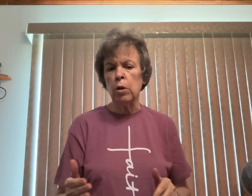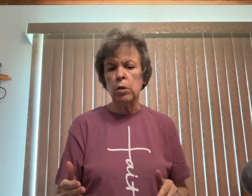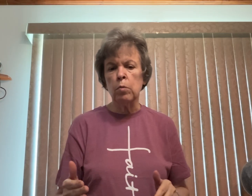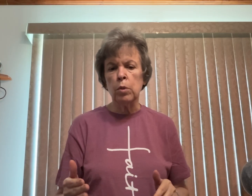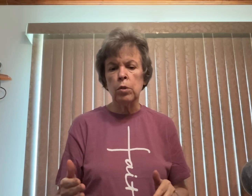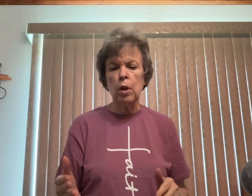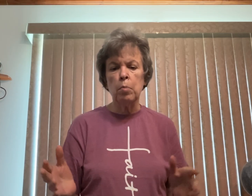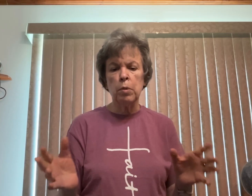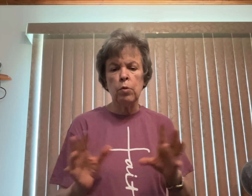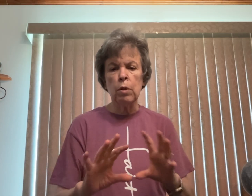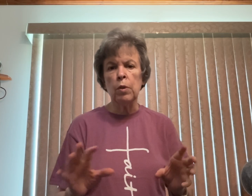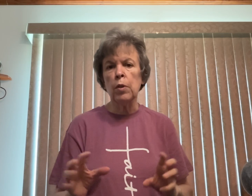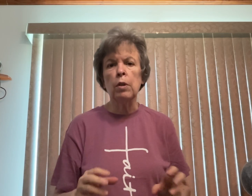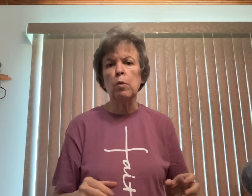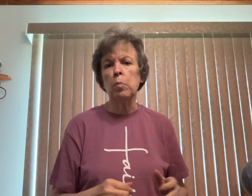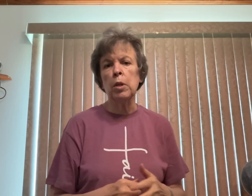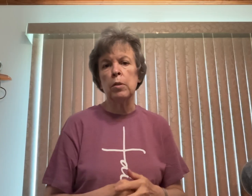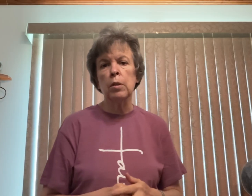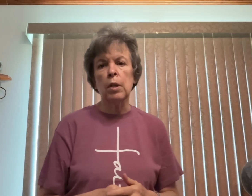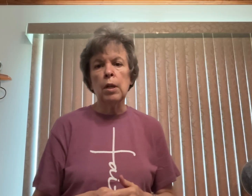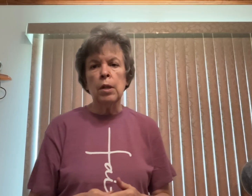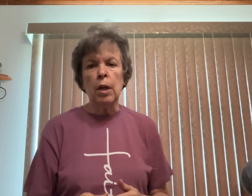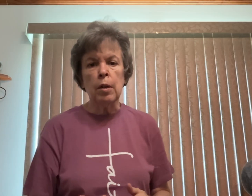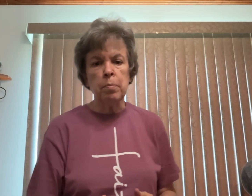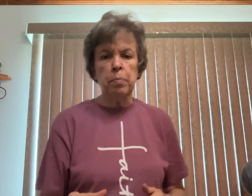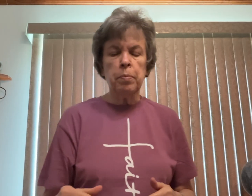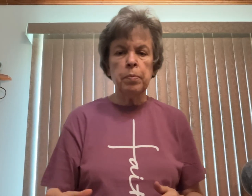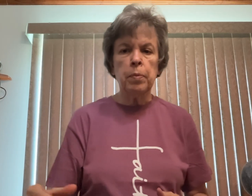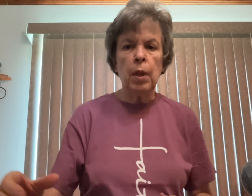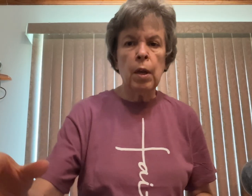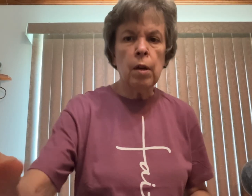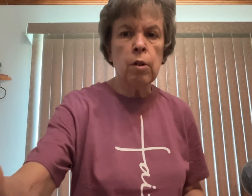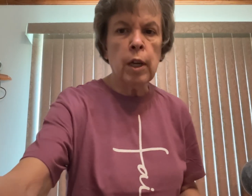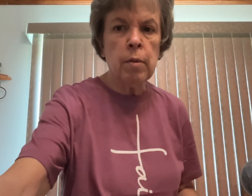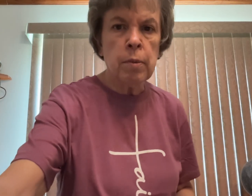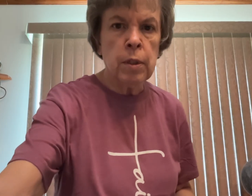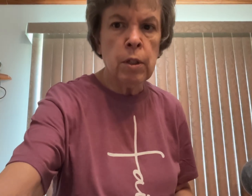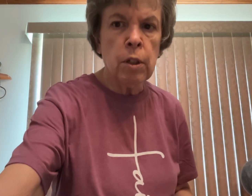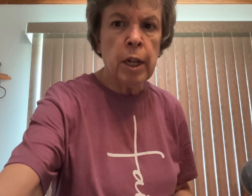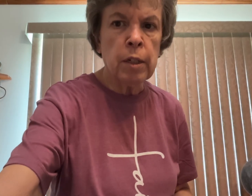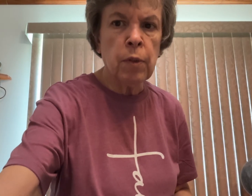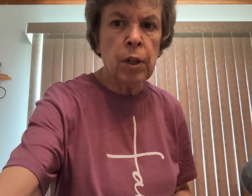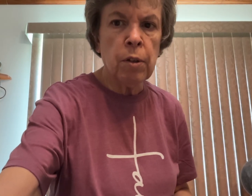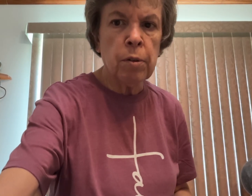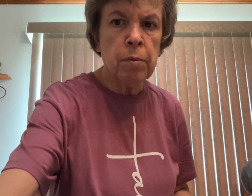and we'll stop before everything repeats. Okay, see you in the next video.